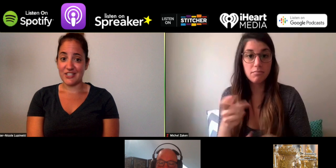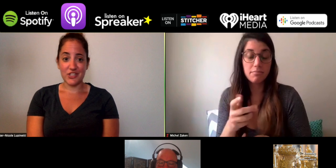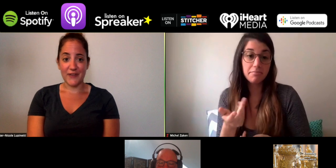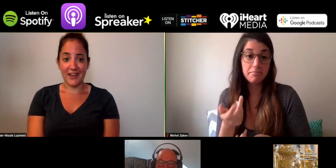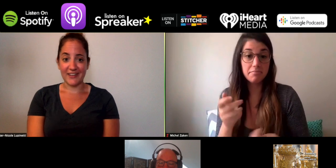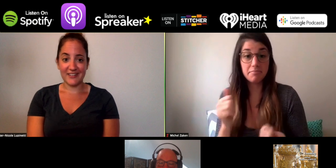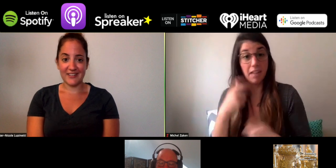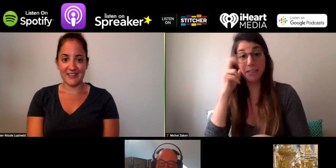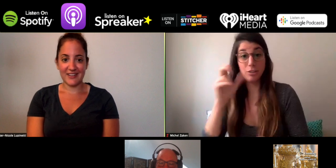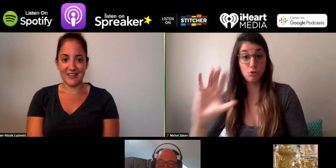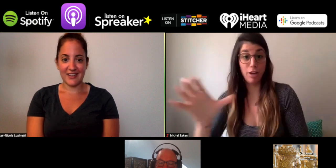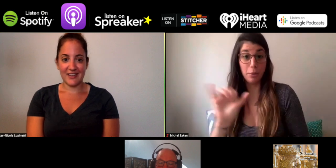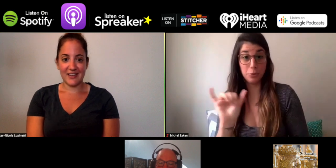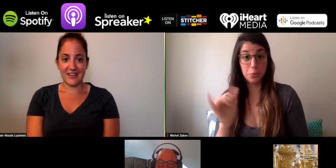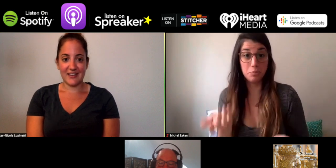I can see just fine.